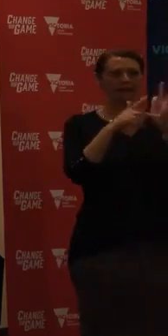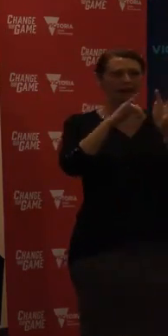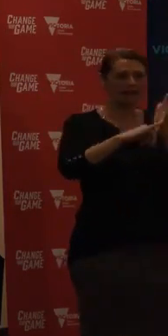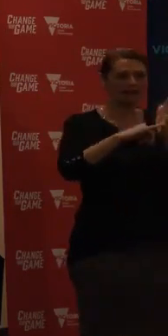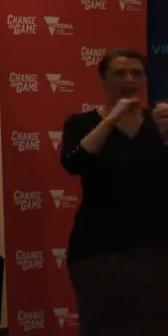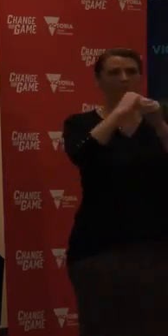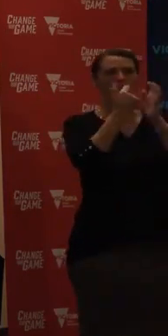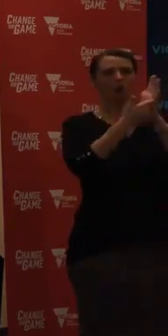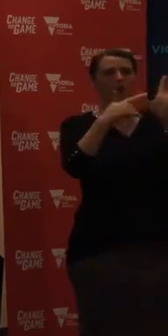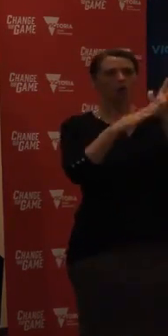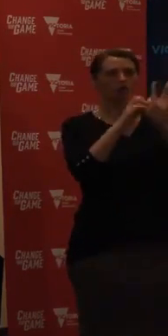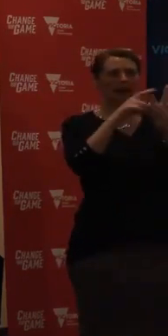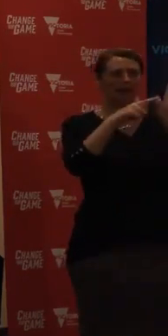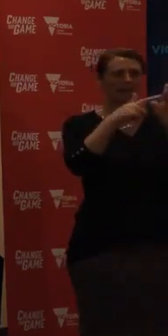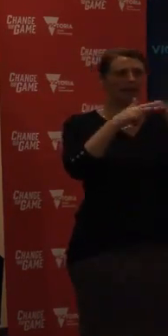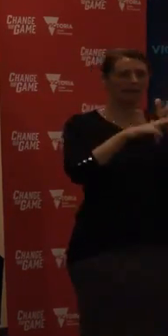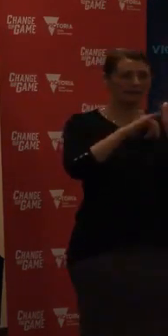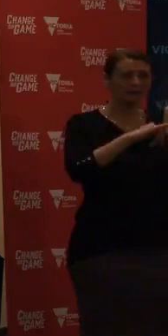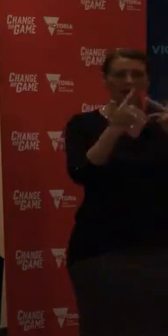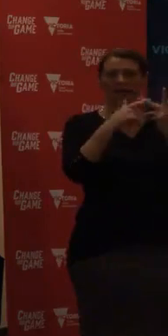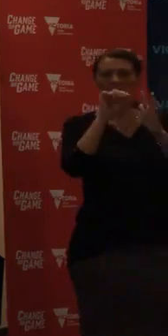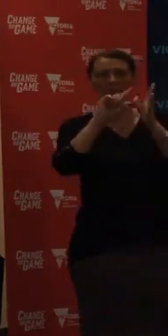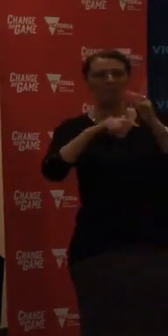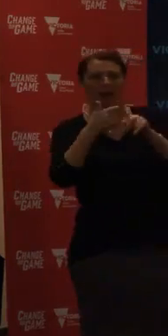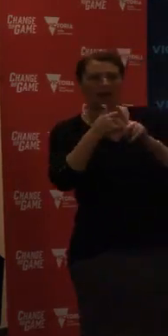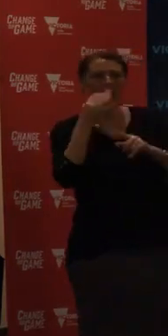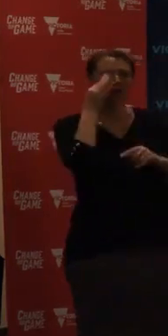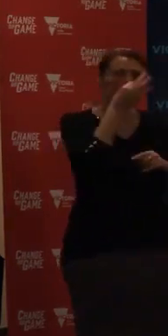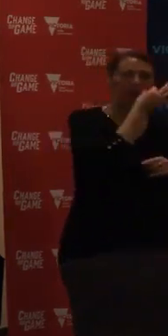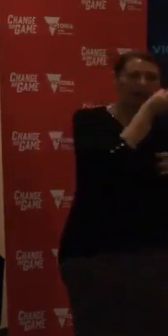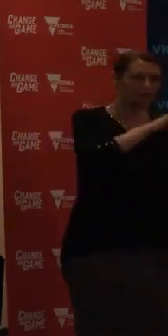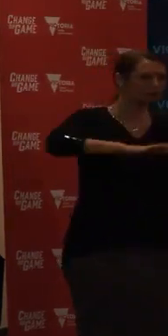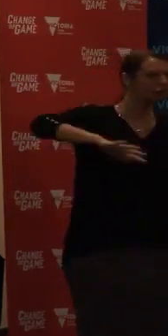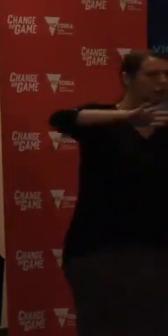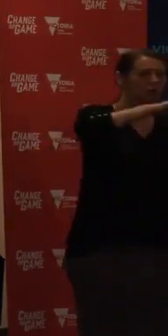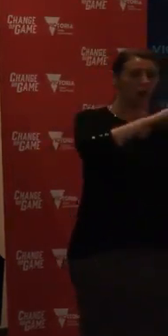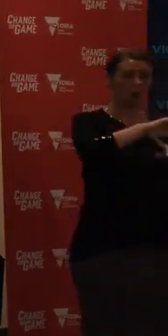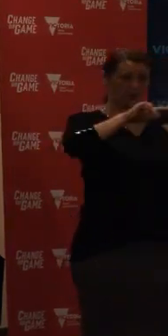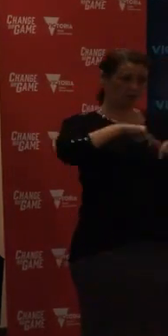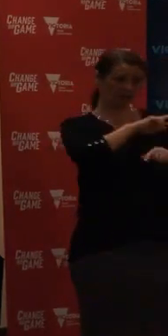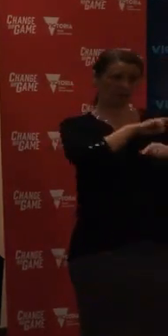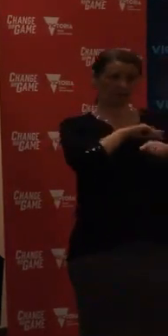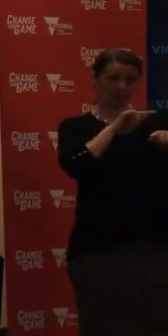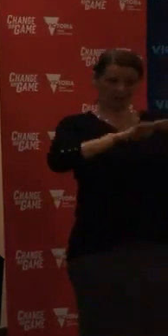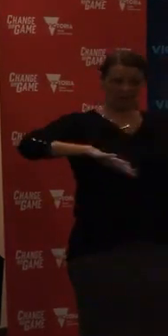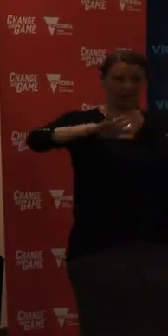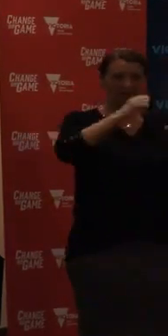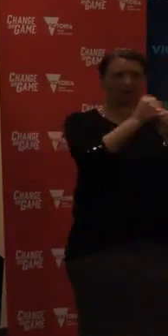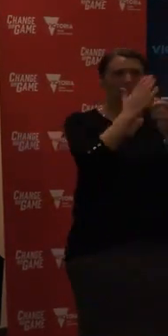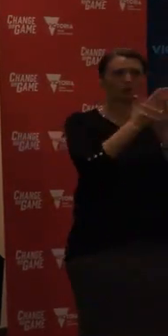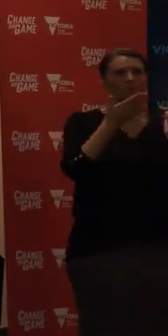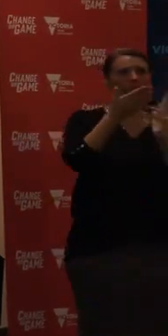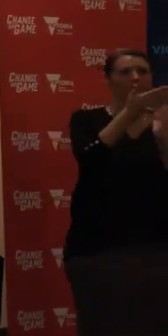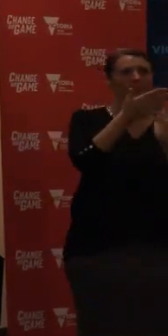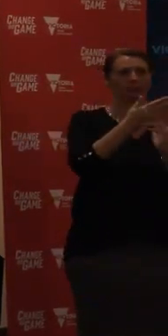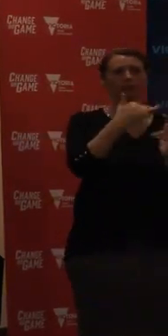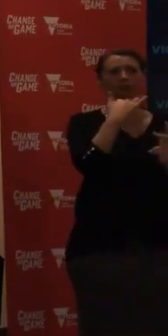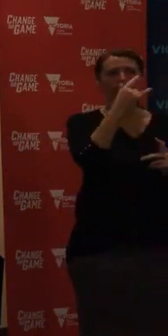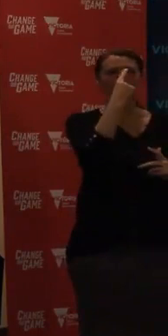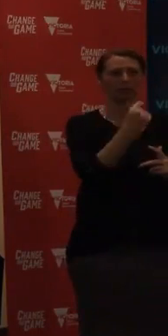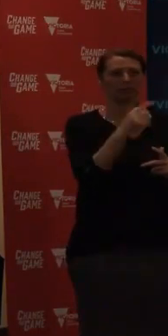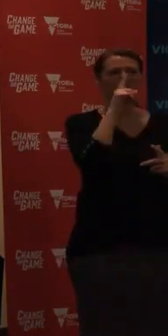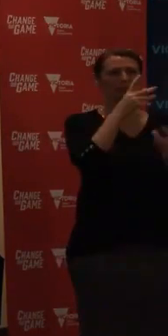make other parks and gardens and areas of nature that we're responsible for as accessible as possible for people with